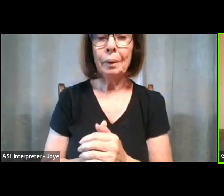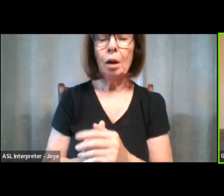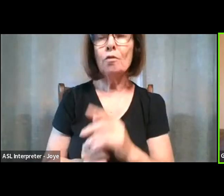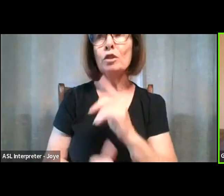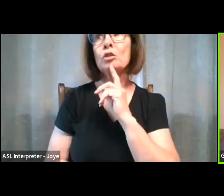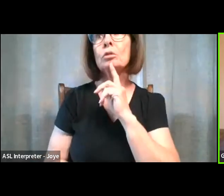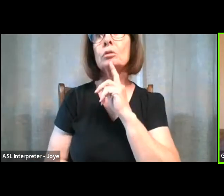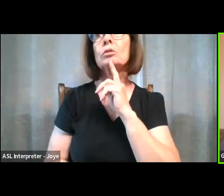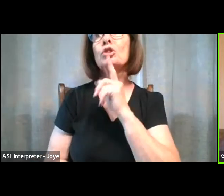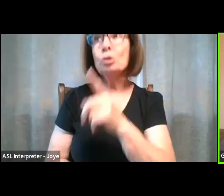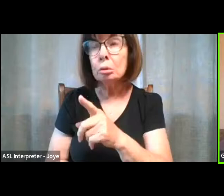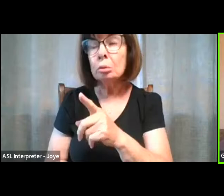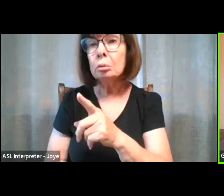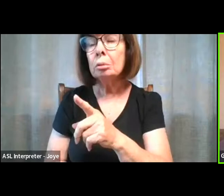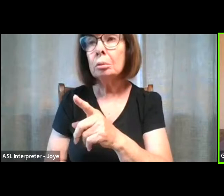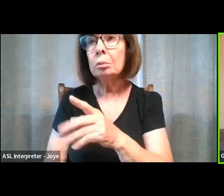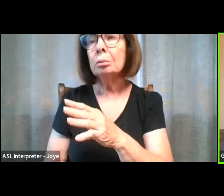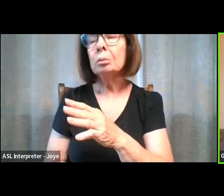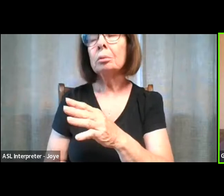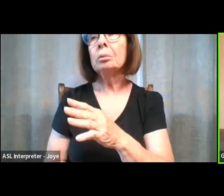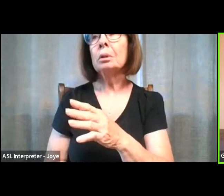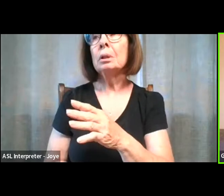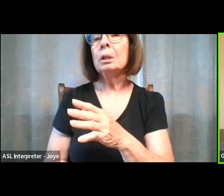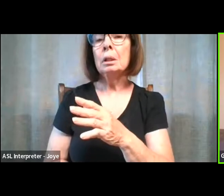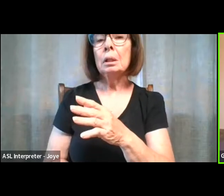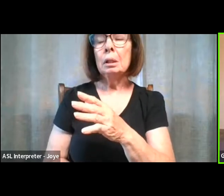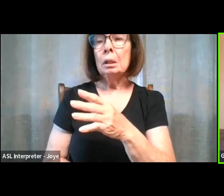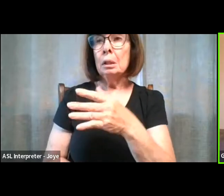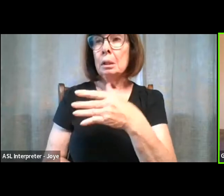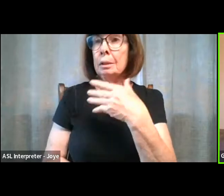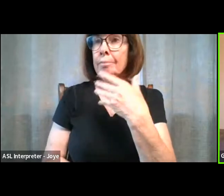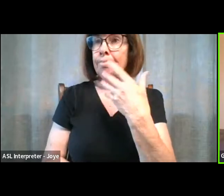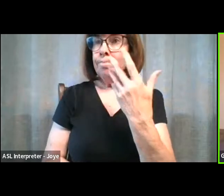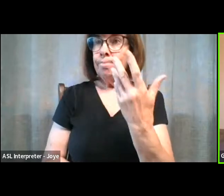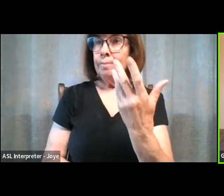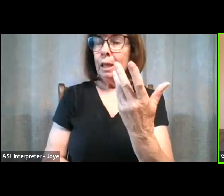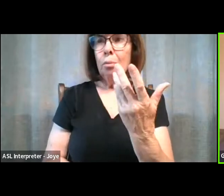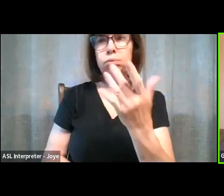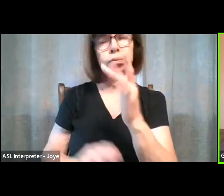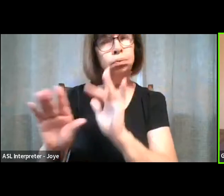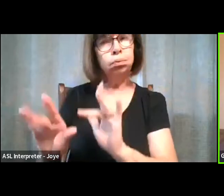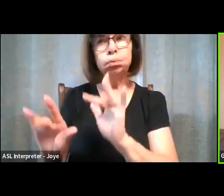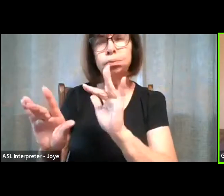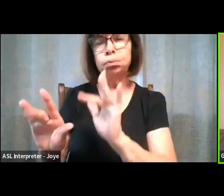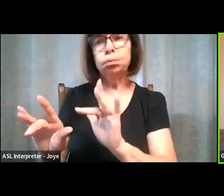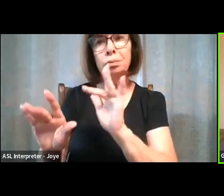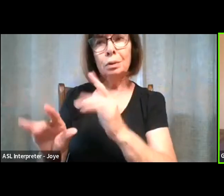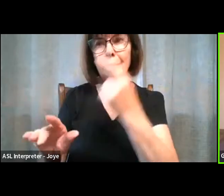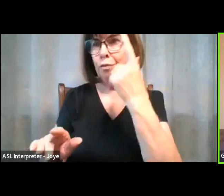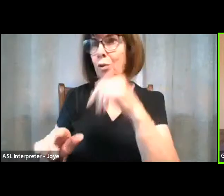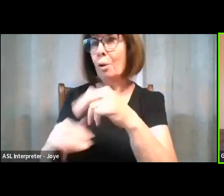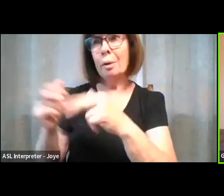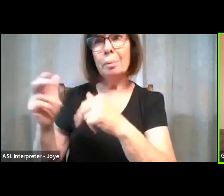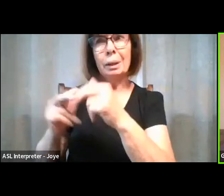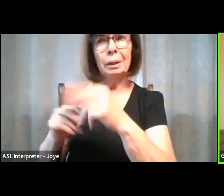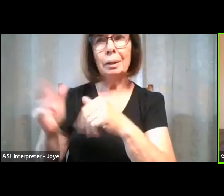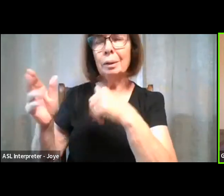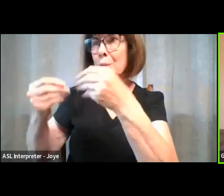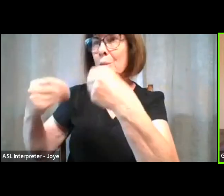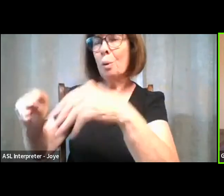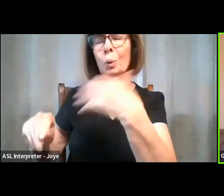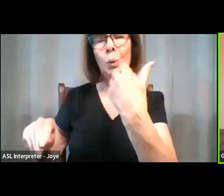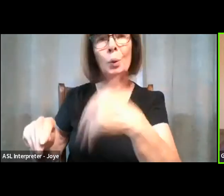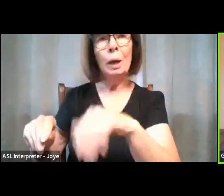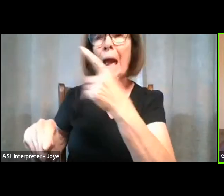definitely in sympathy and with regards to the building and connection